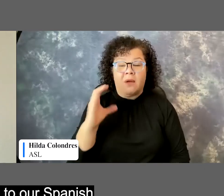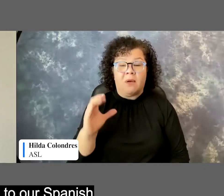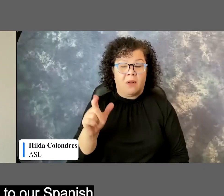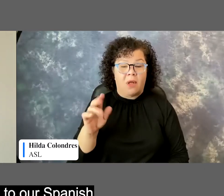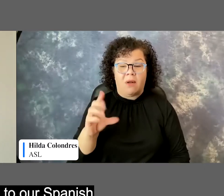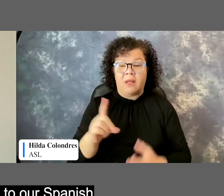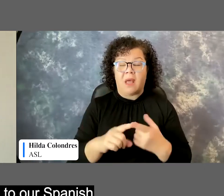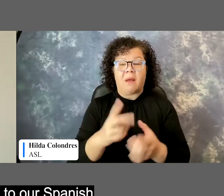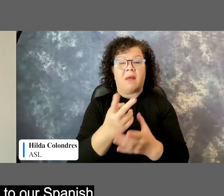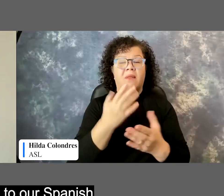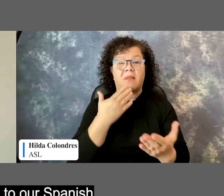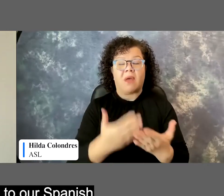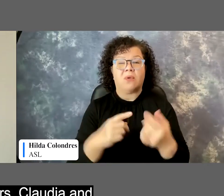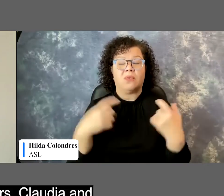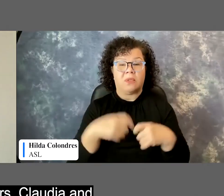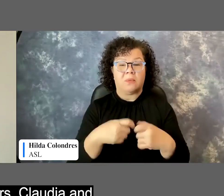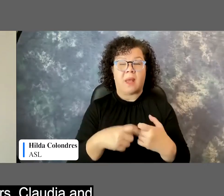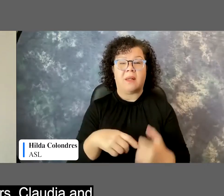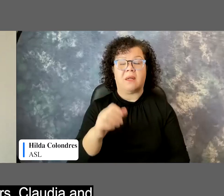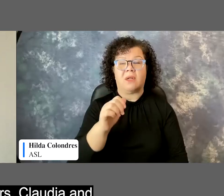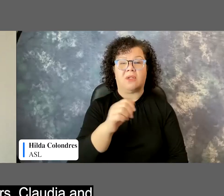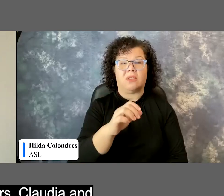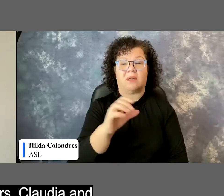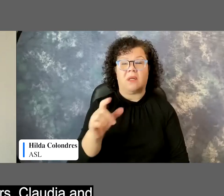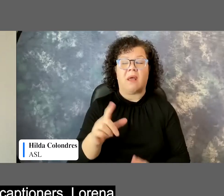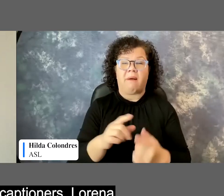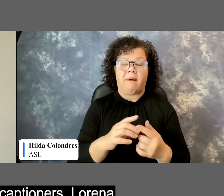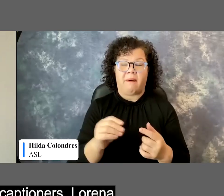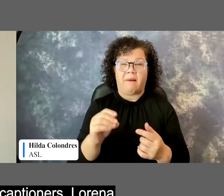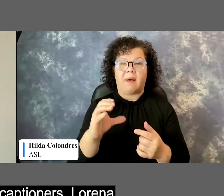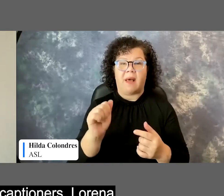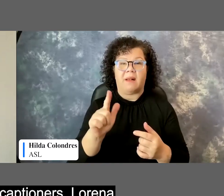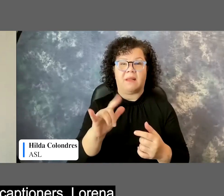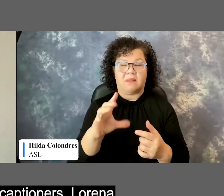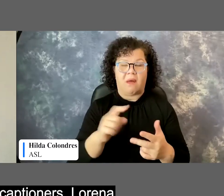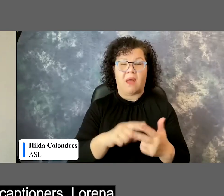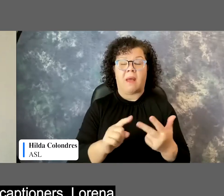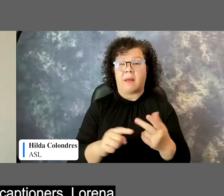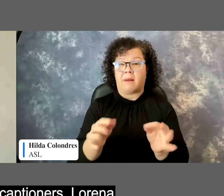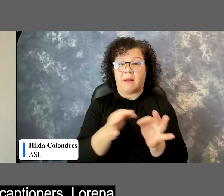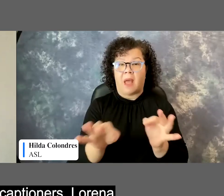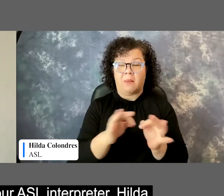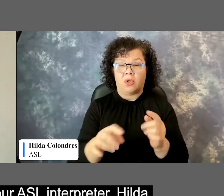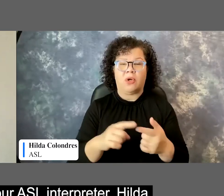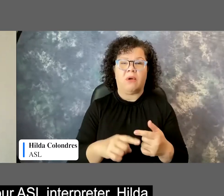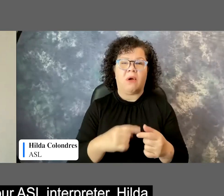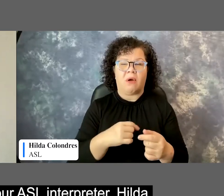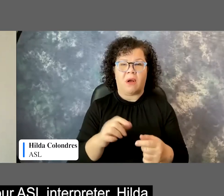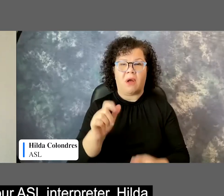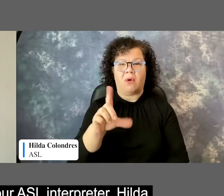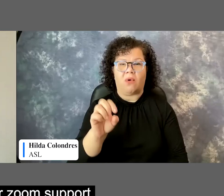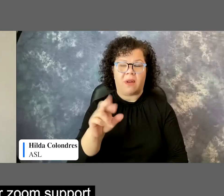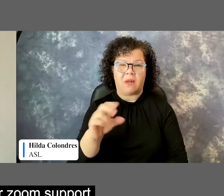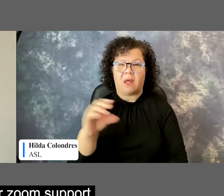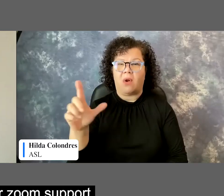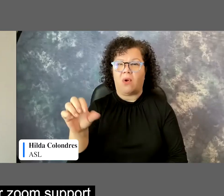and Alicia, to our captioners, Lorena and Laura, and to our ASL interpreter, Hilda, and